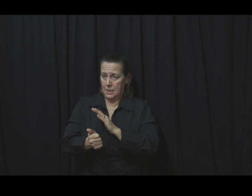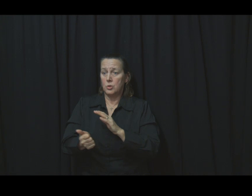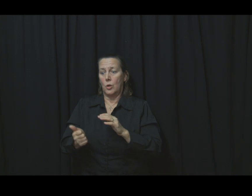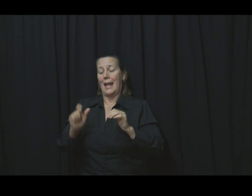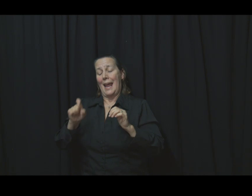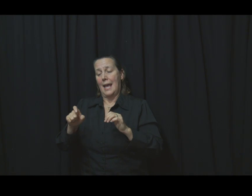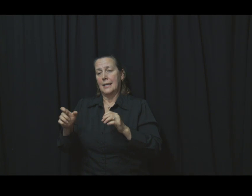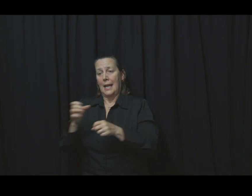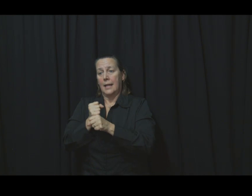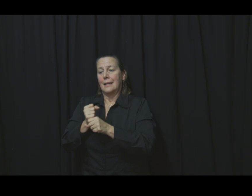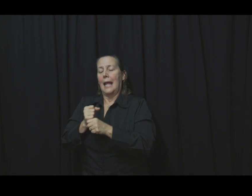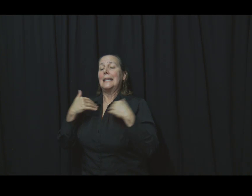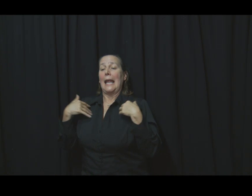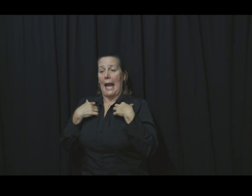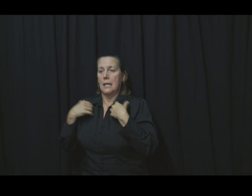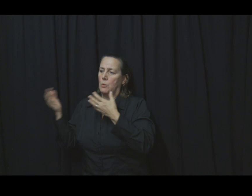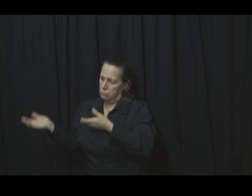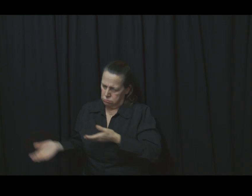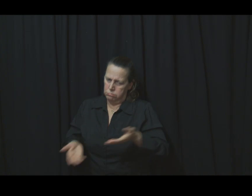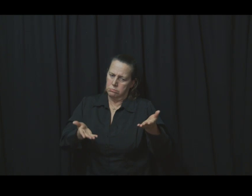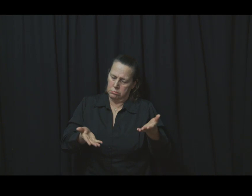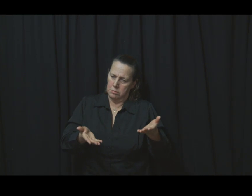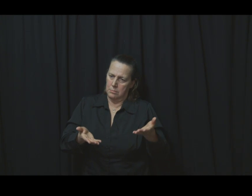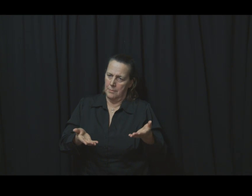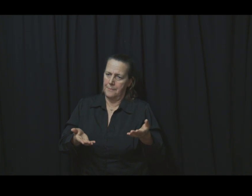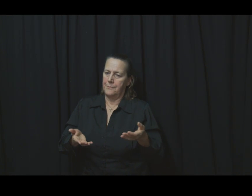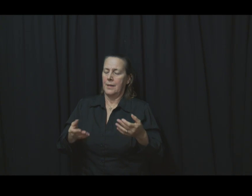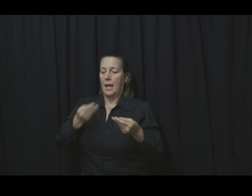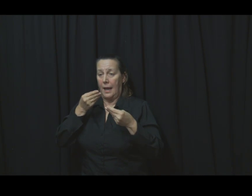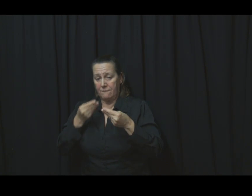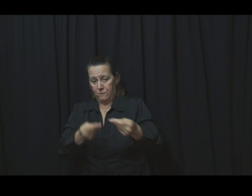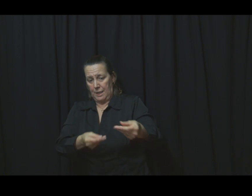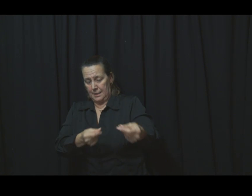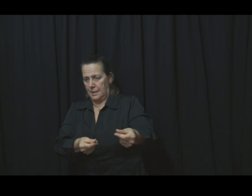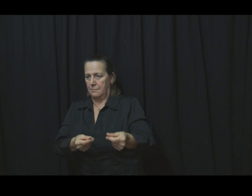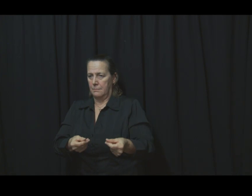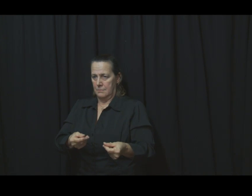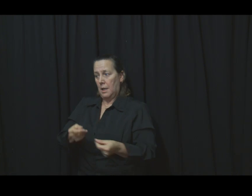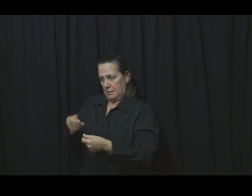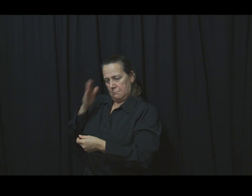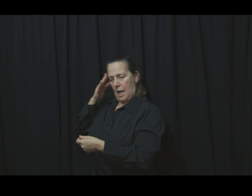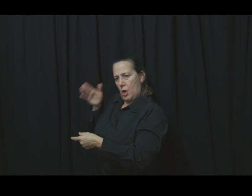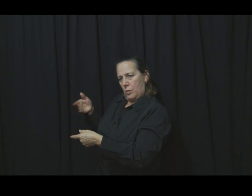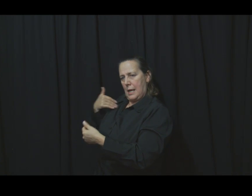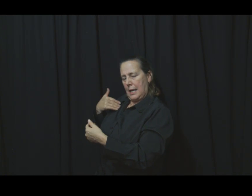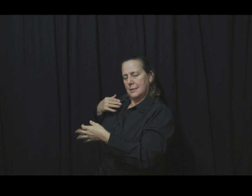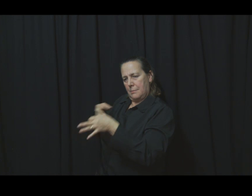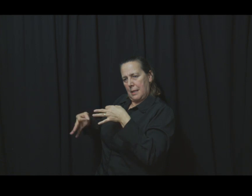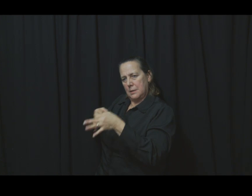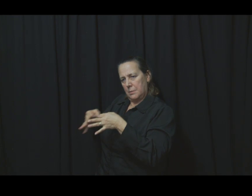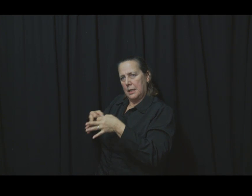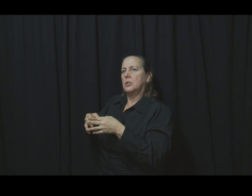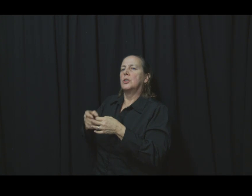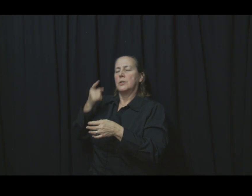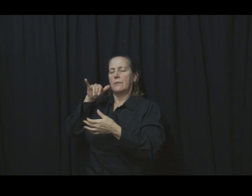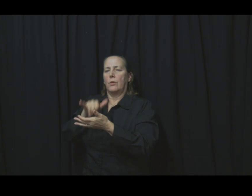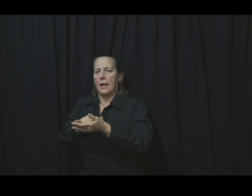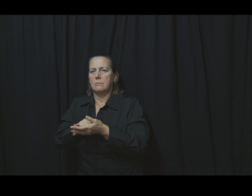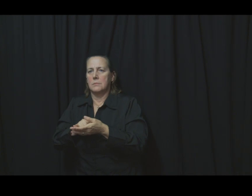there, and they had to feed them, and I understand that Mr. Ham has some explanations for that, which I frankly find extraordinary, but